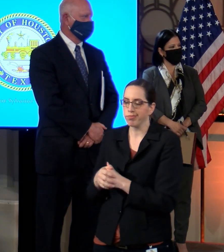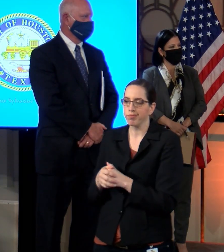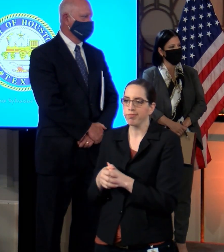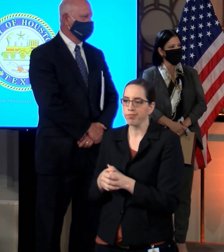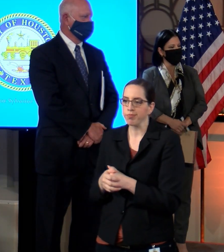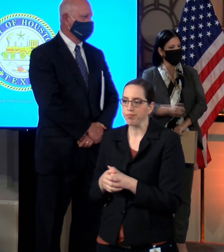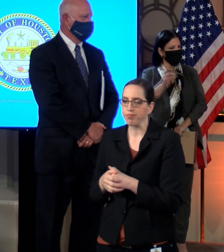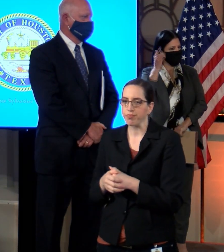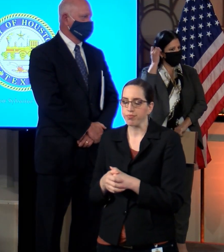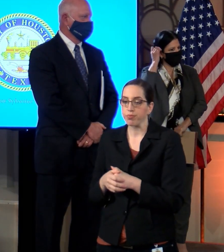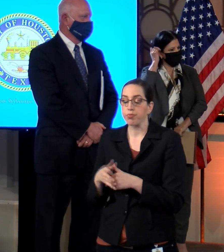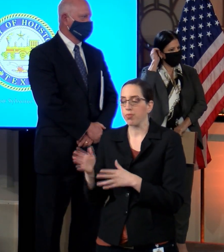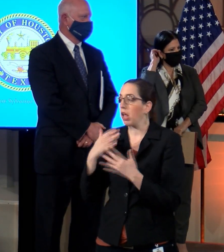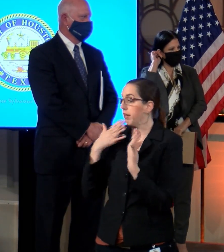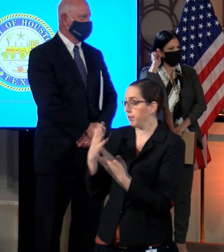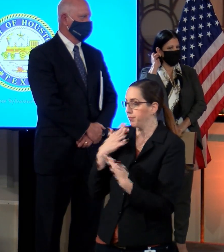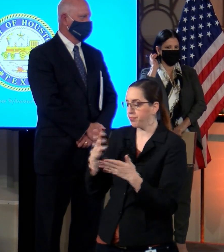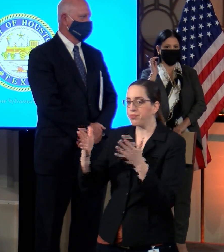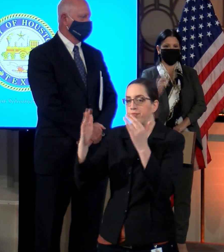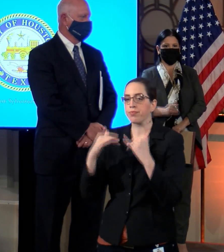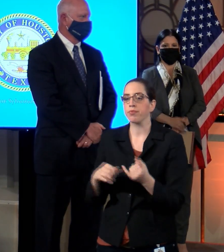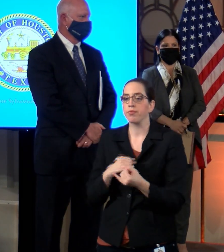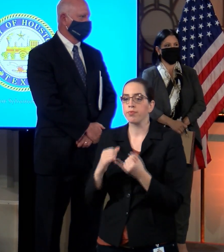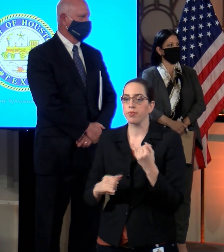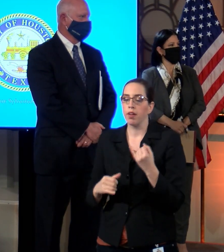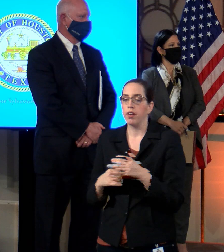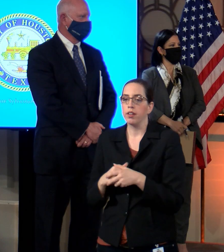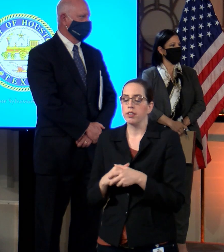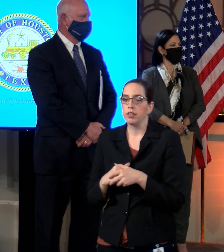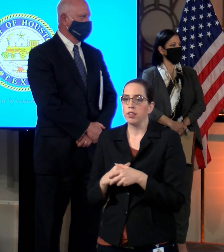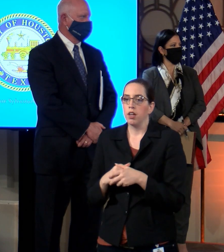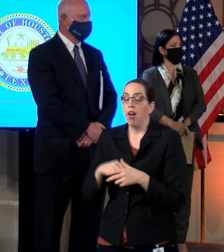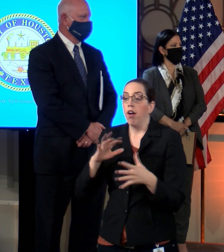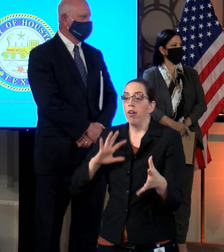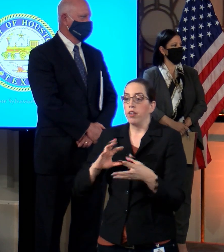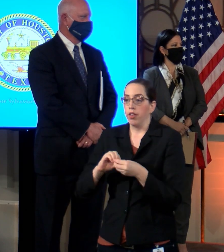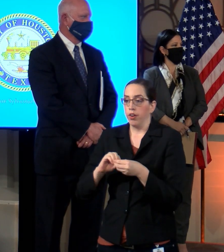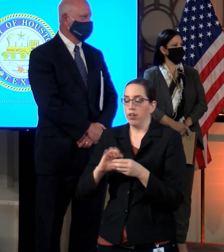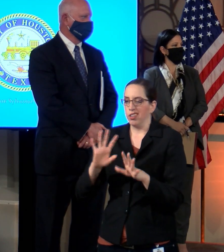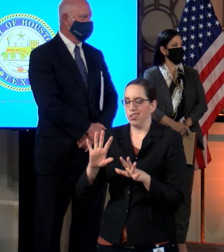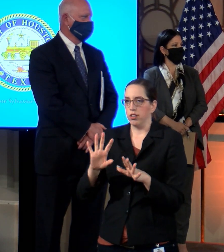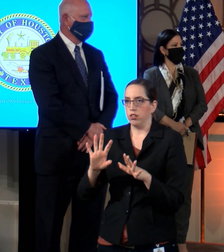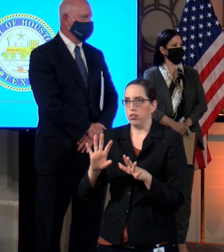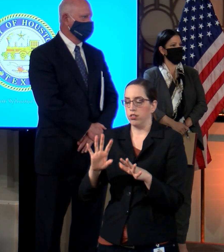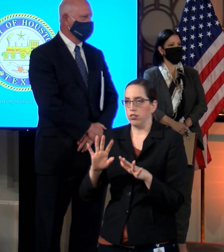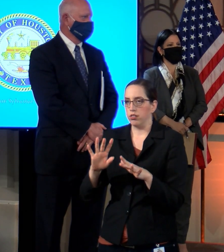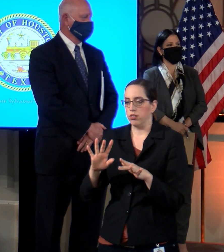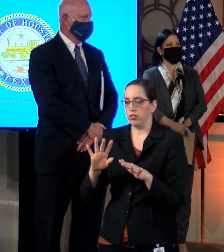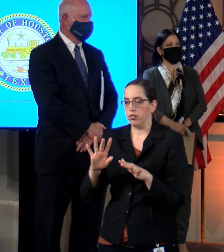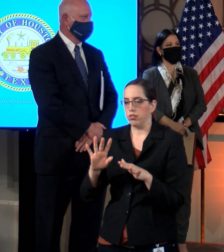Thanks, Chief. And then lastly, there will be a total of 4